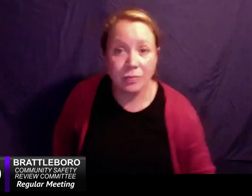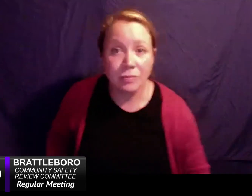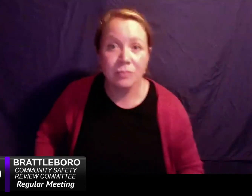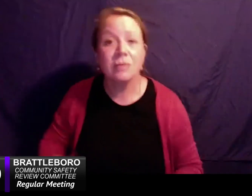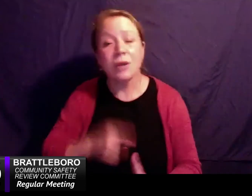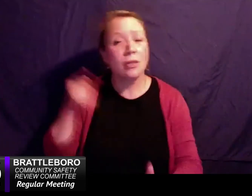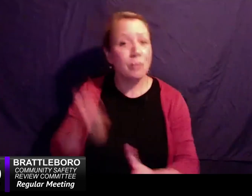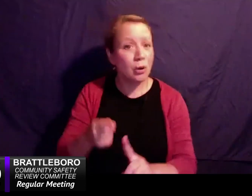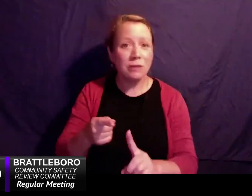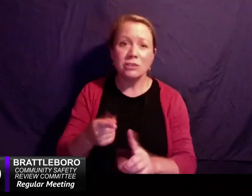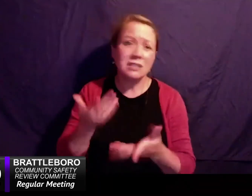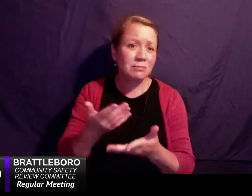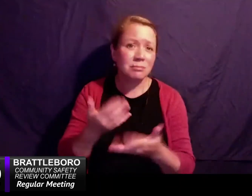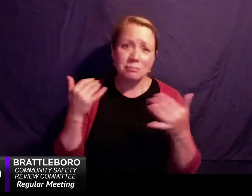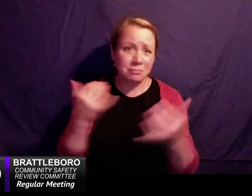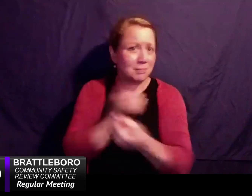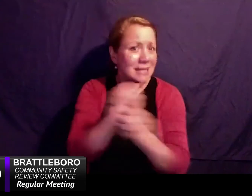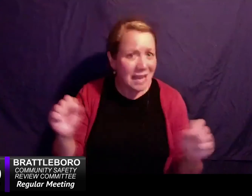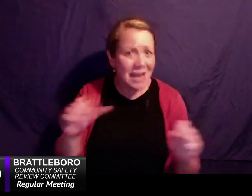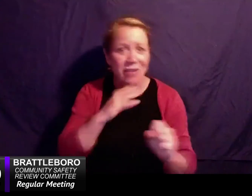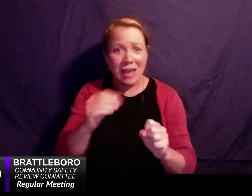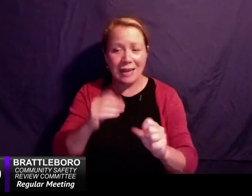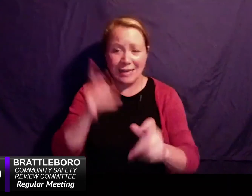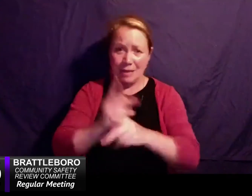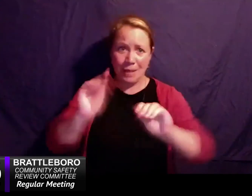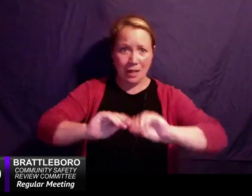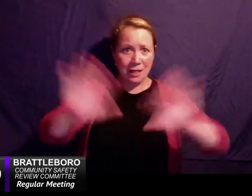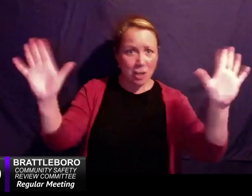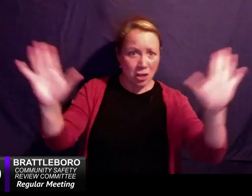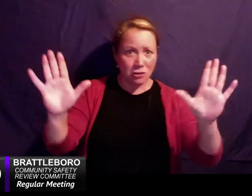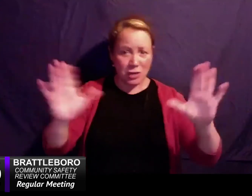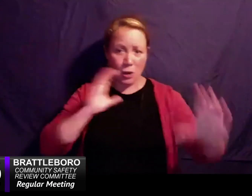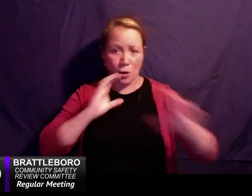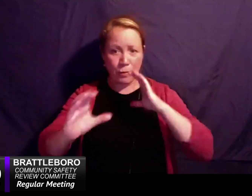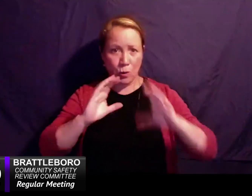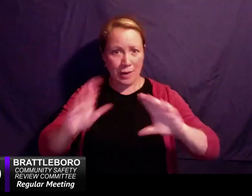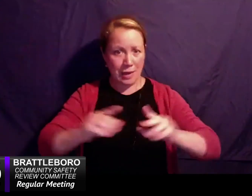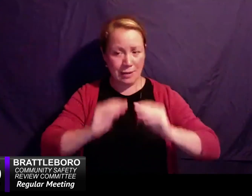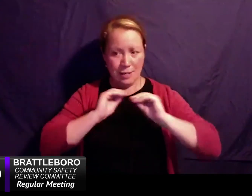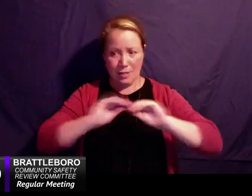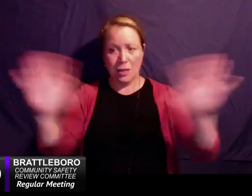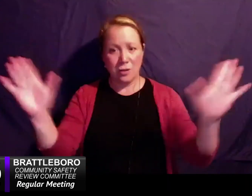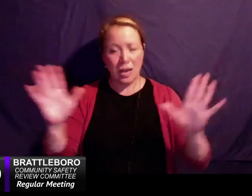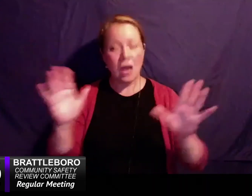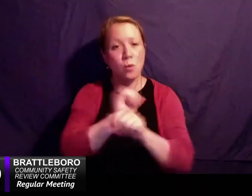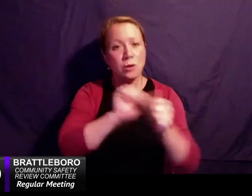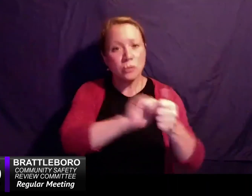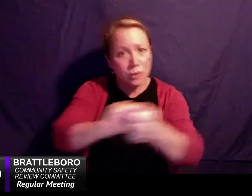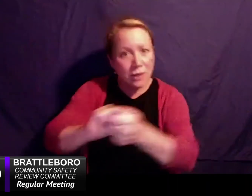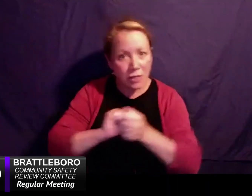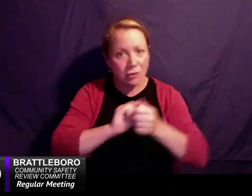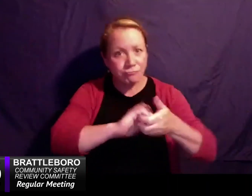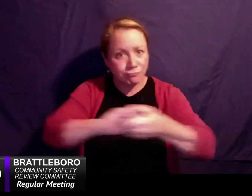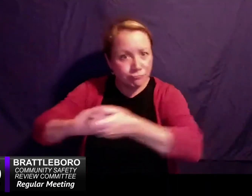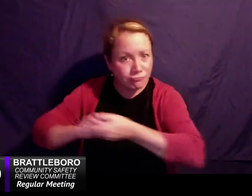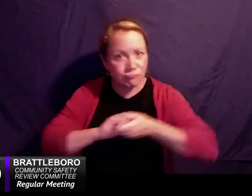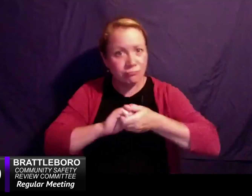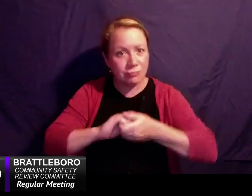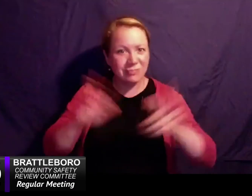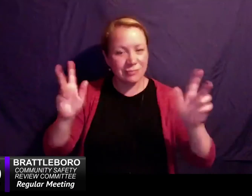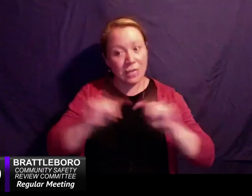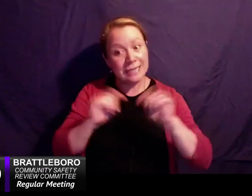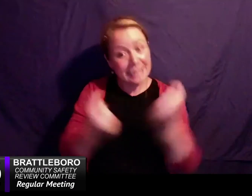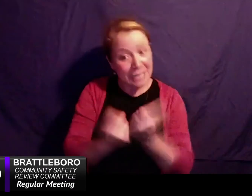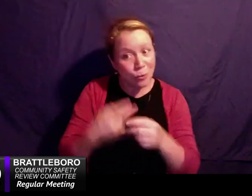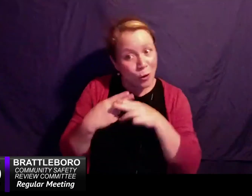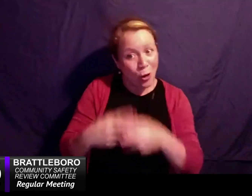keep it transparent and be working as a collective. We hope that this is a team. We've been calling it a team,